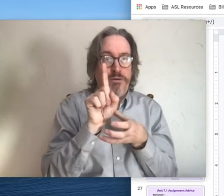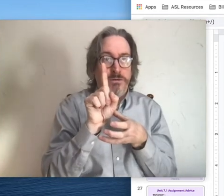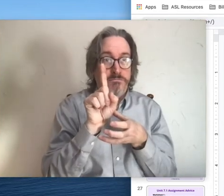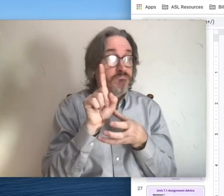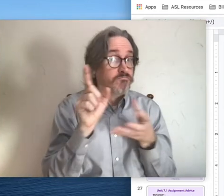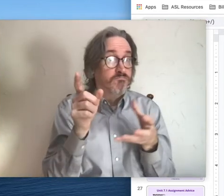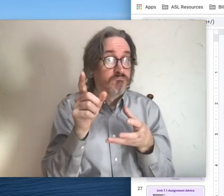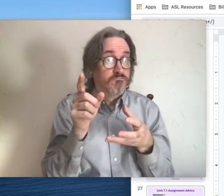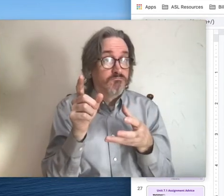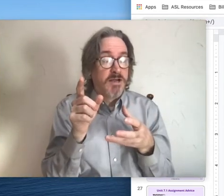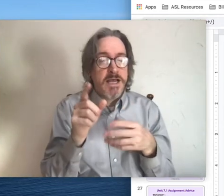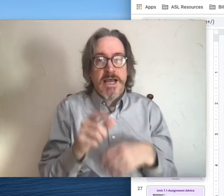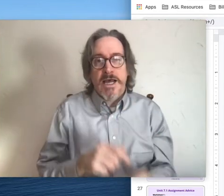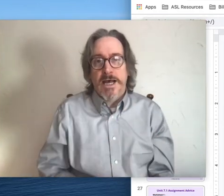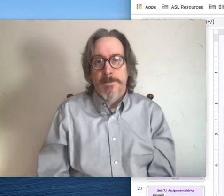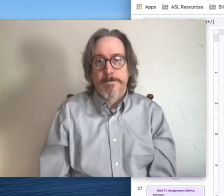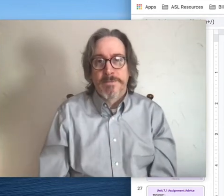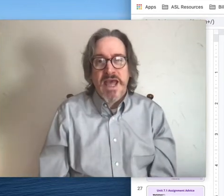top.